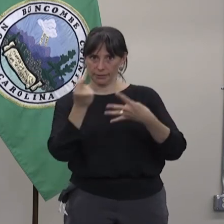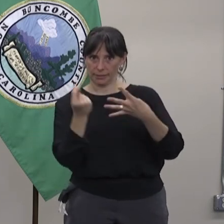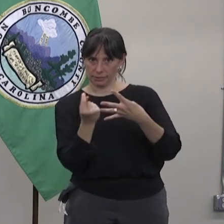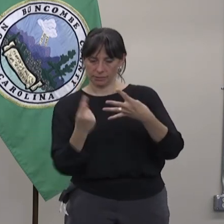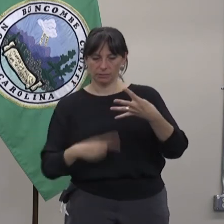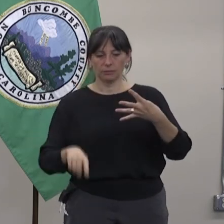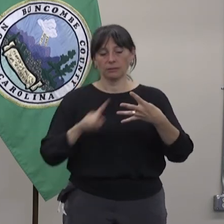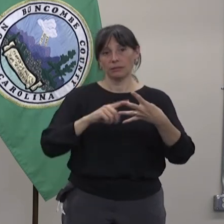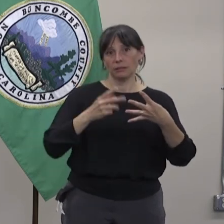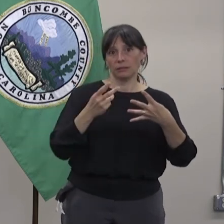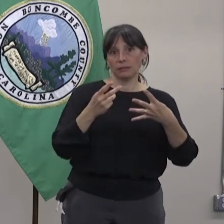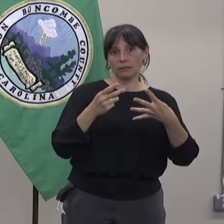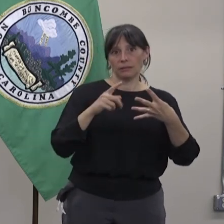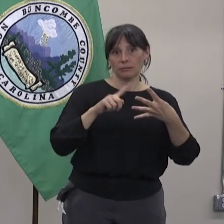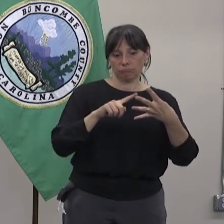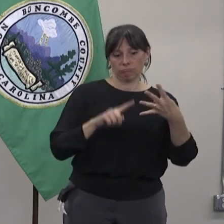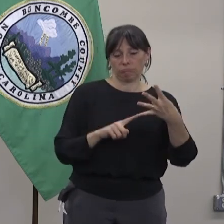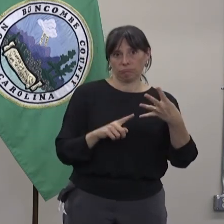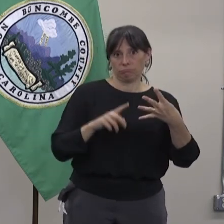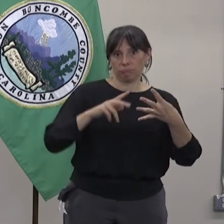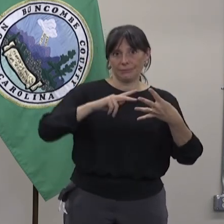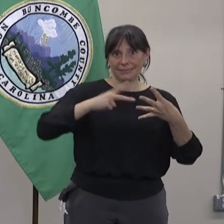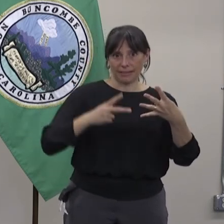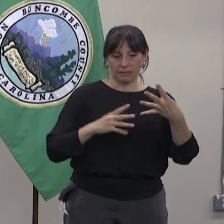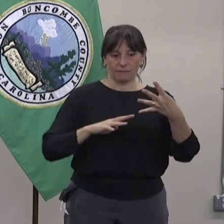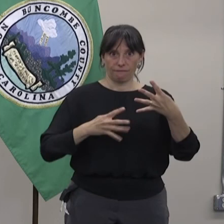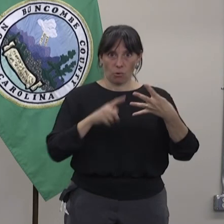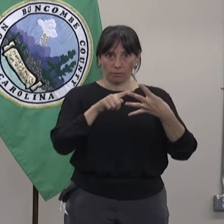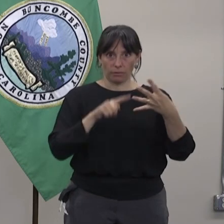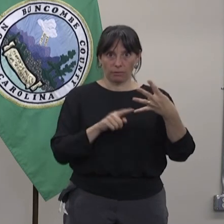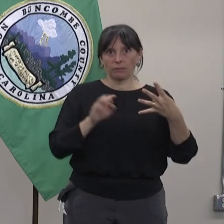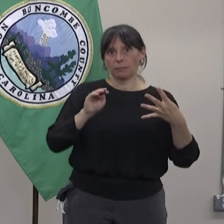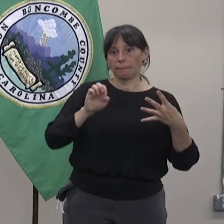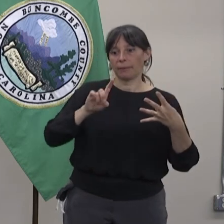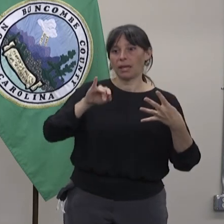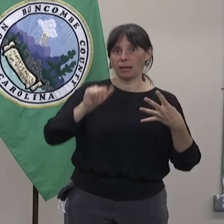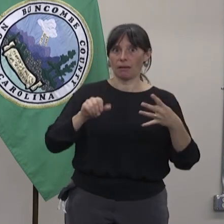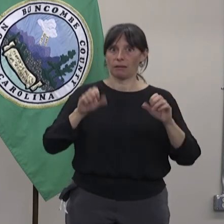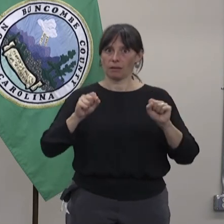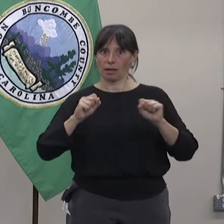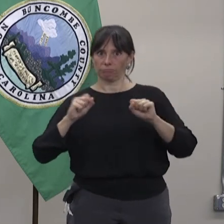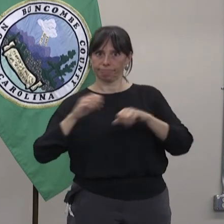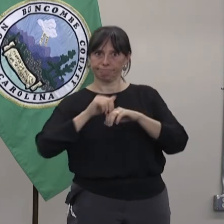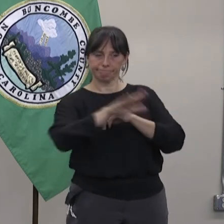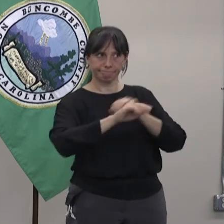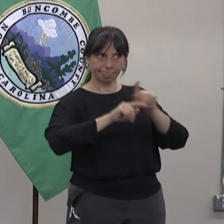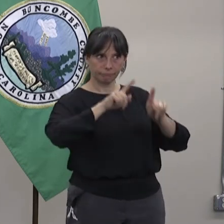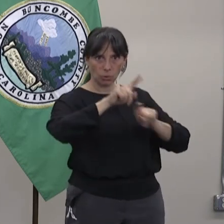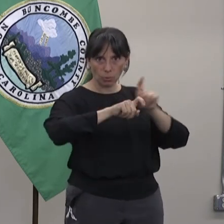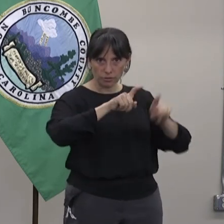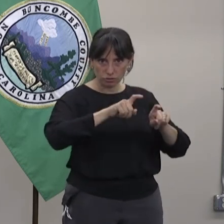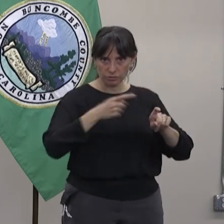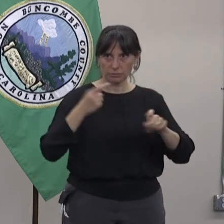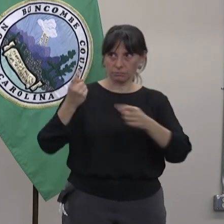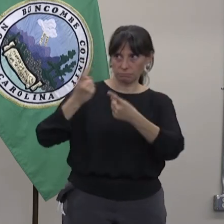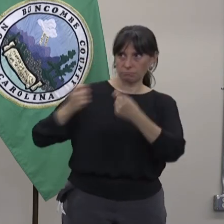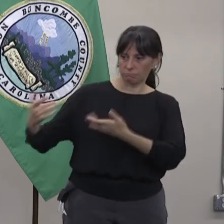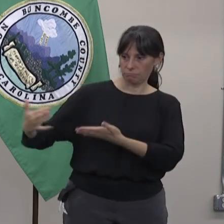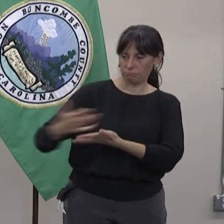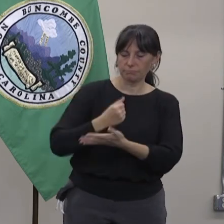an update for media to send their questions in for a response that will be sent back out to all media partners.